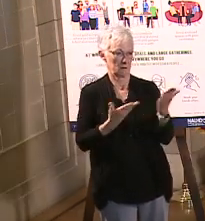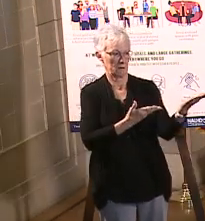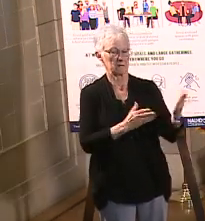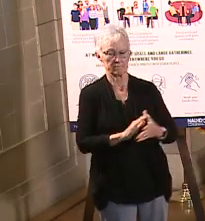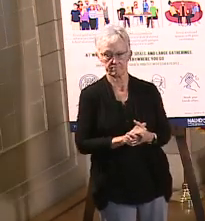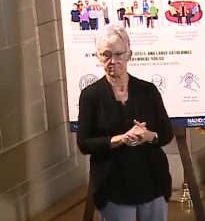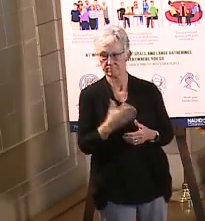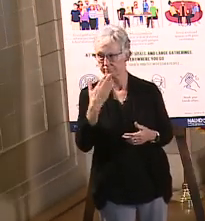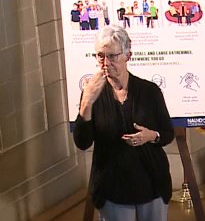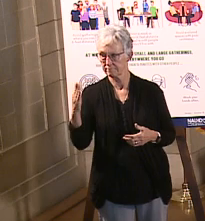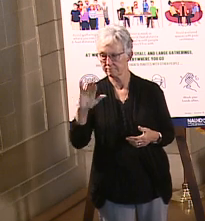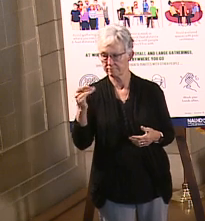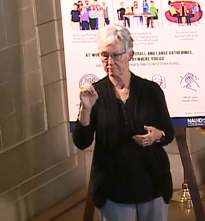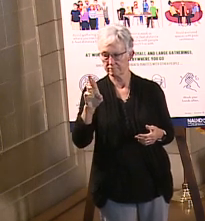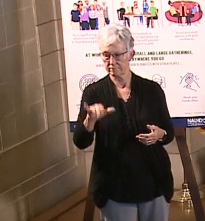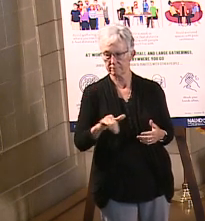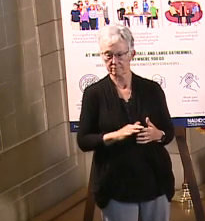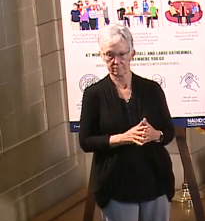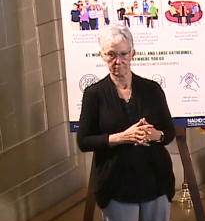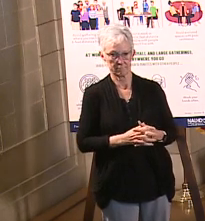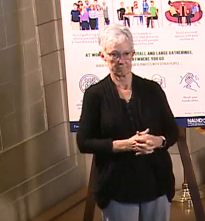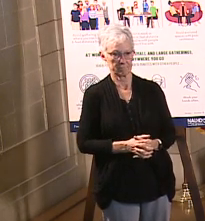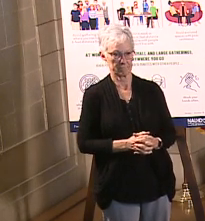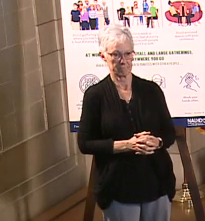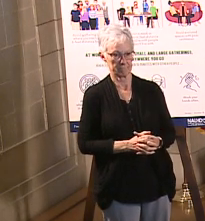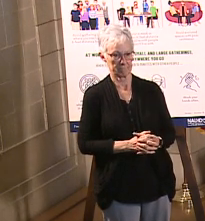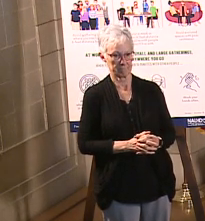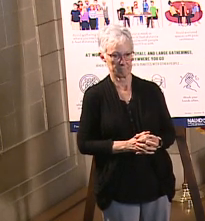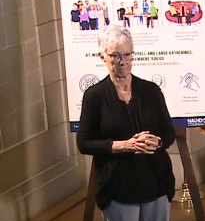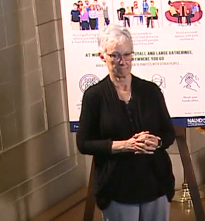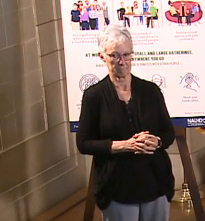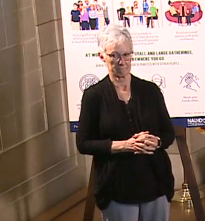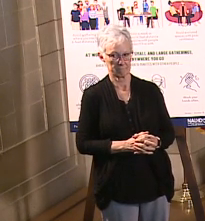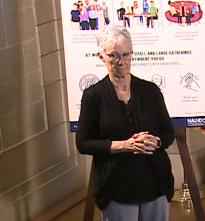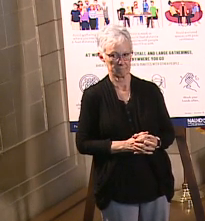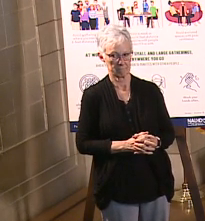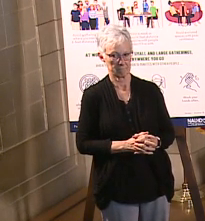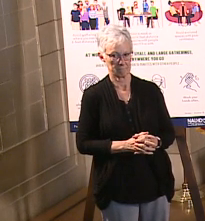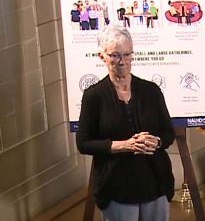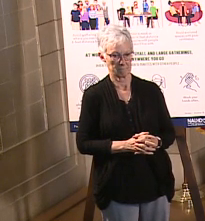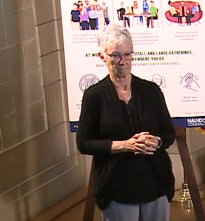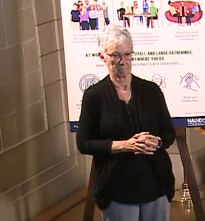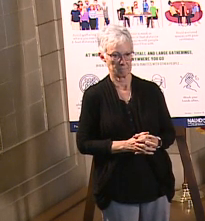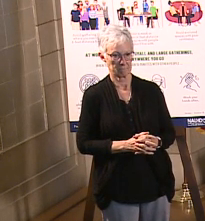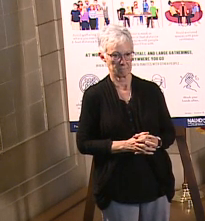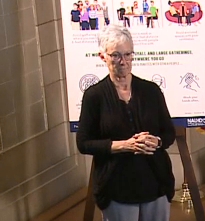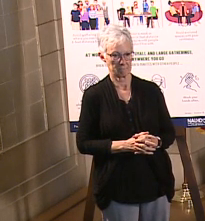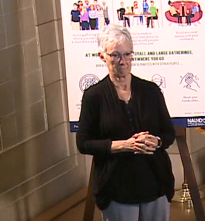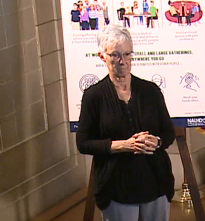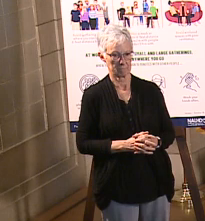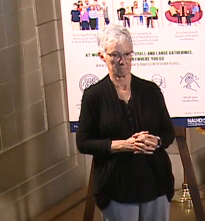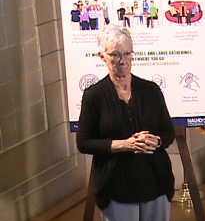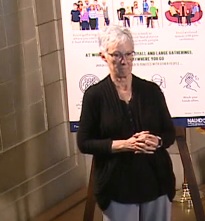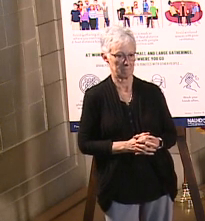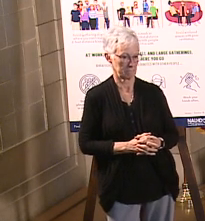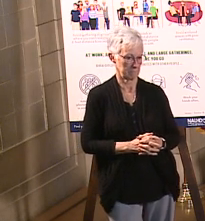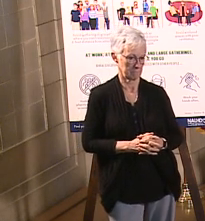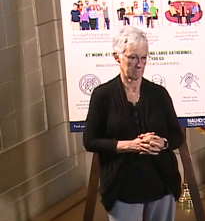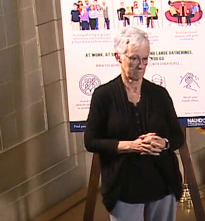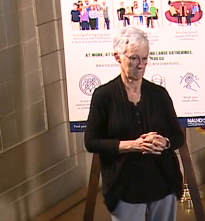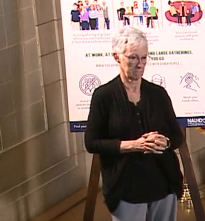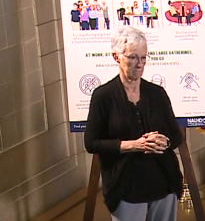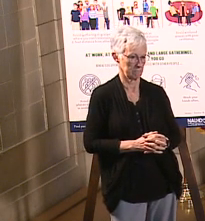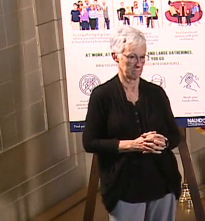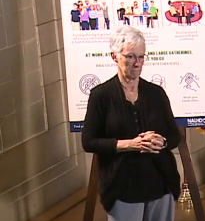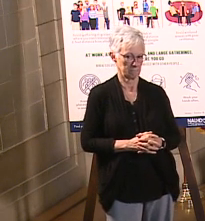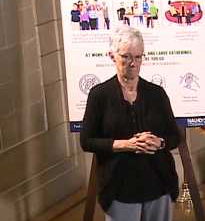Thank you, Jerry. Martha? Do we have any idea how long these